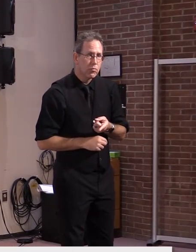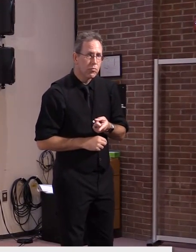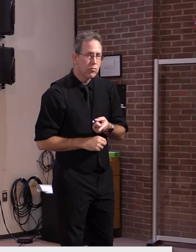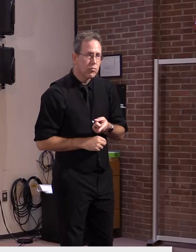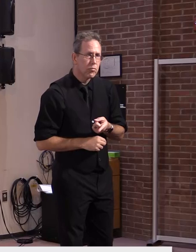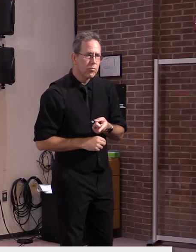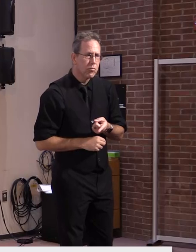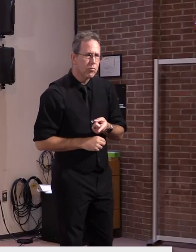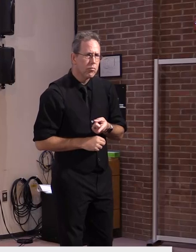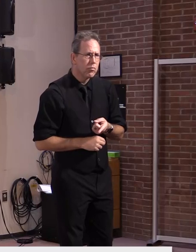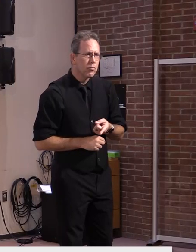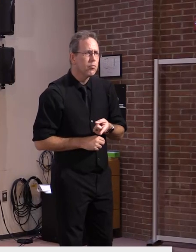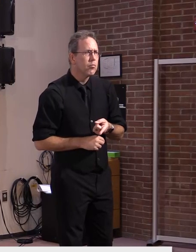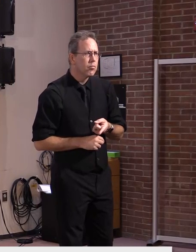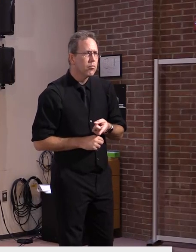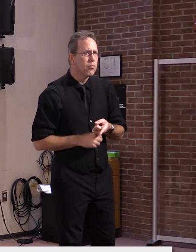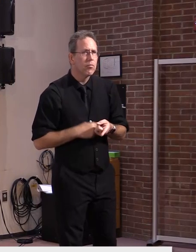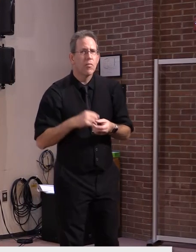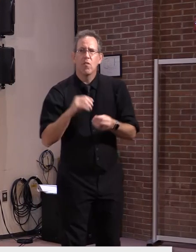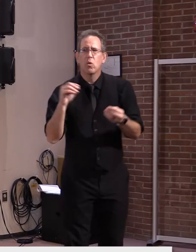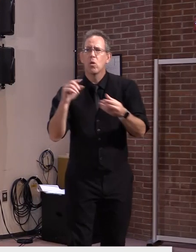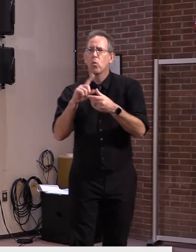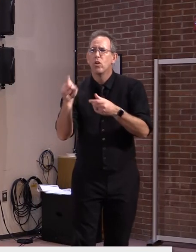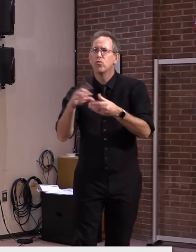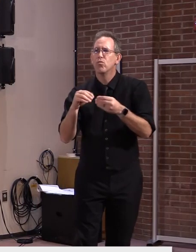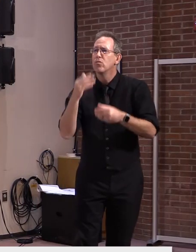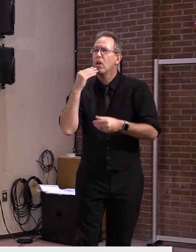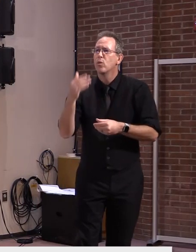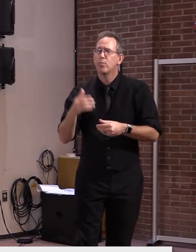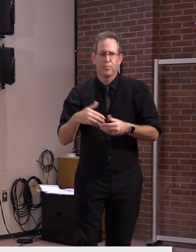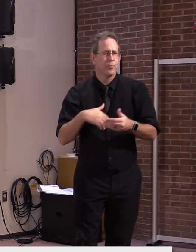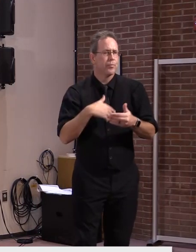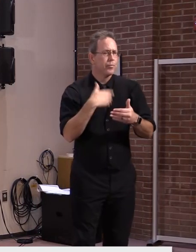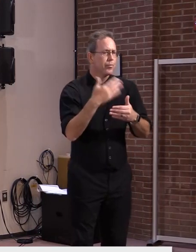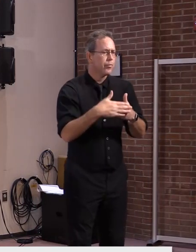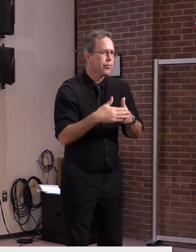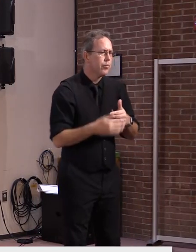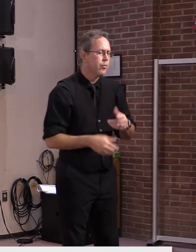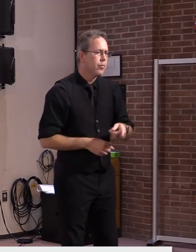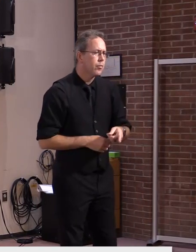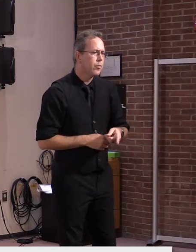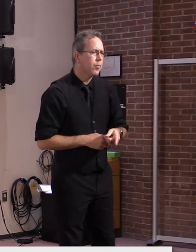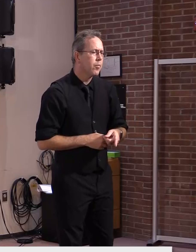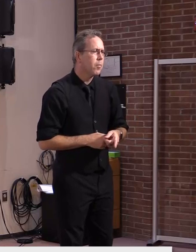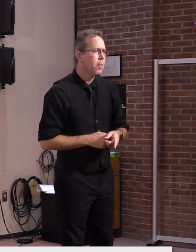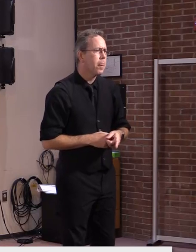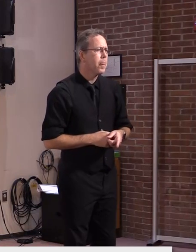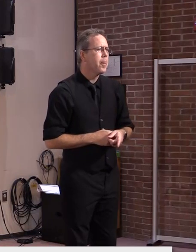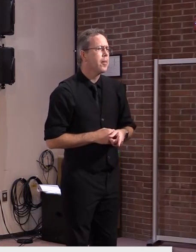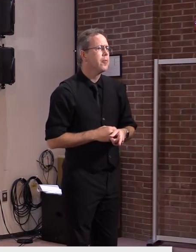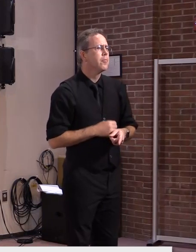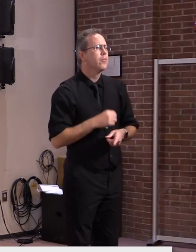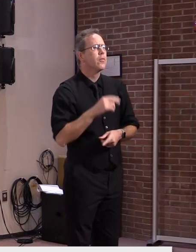I have no questions today. Thank you. Thank you, Ed. Aditi, Vermont Digger.